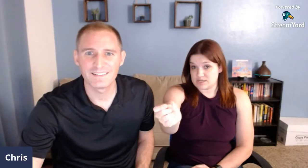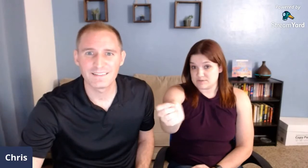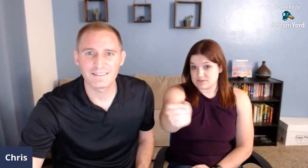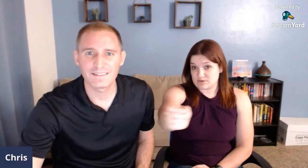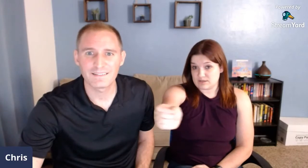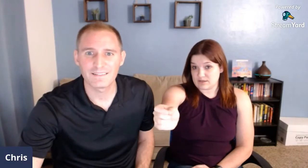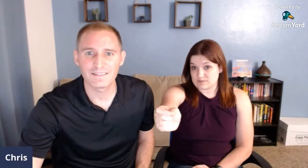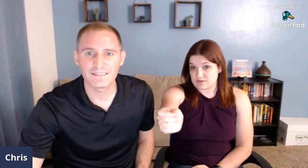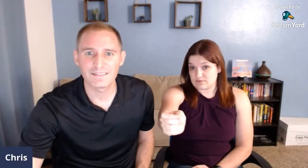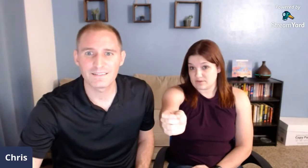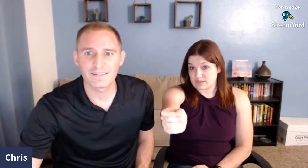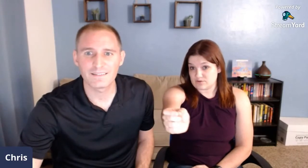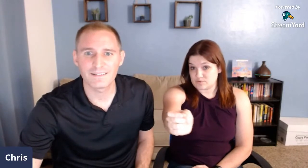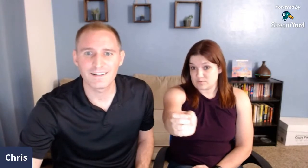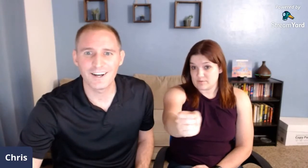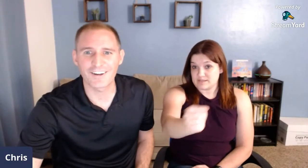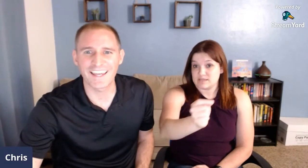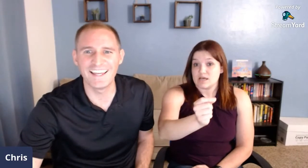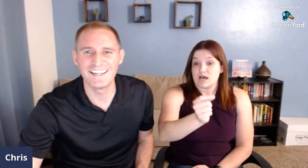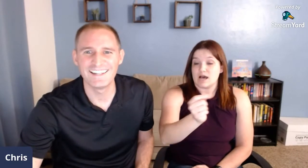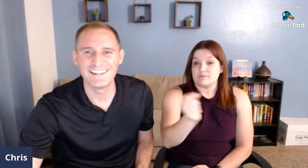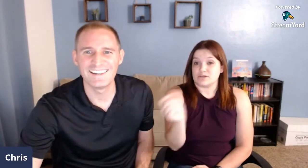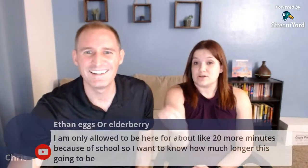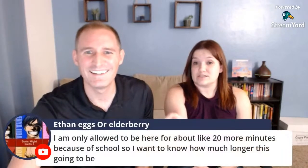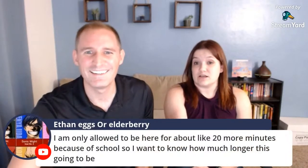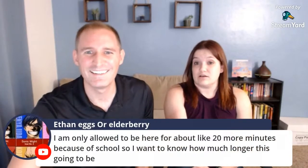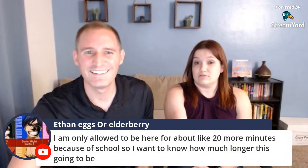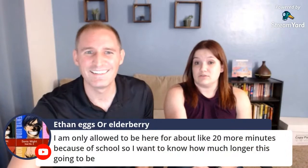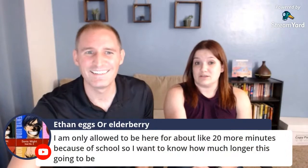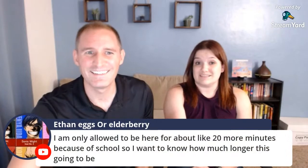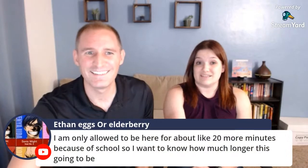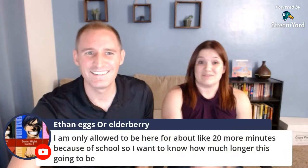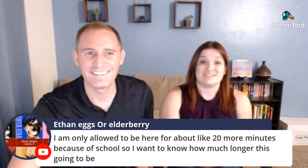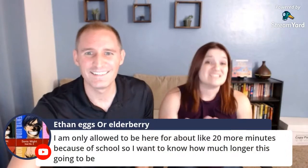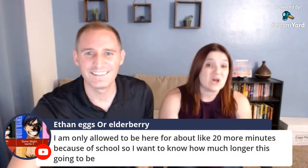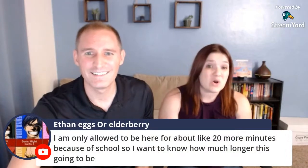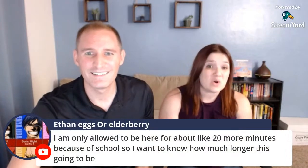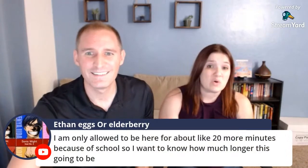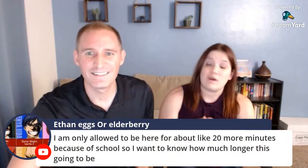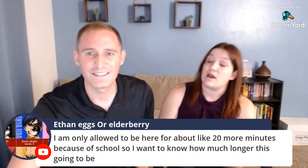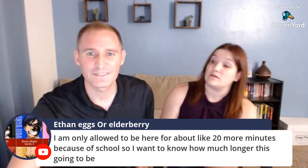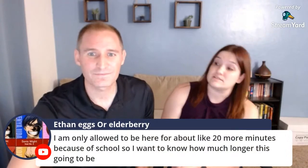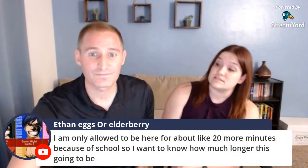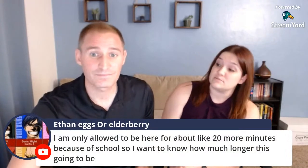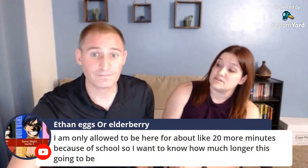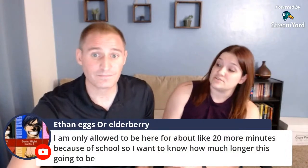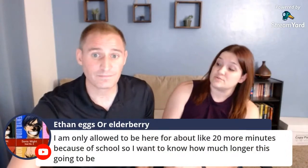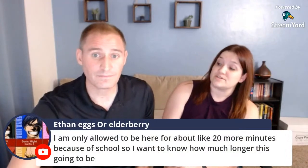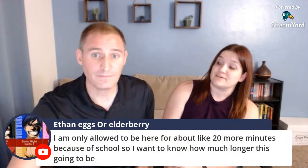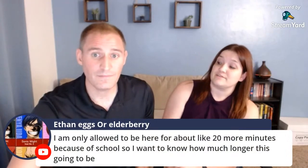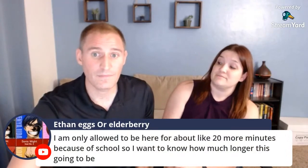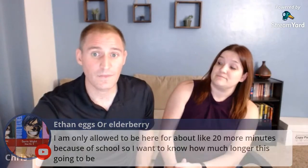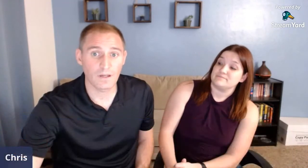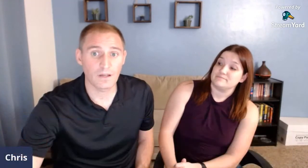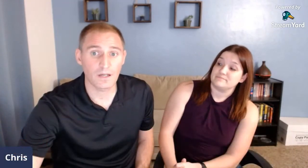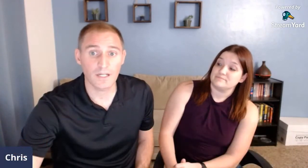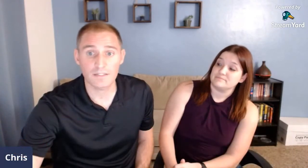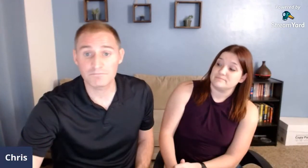Somebody's curious because they're only allowed to be on here for like another 20 more minutes. Okay. They're curious how long this is going to be. So how long is this going to be, because you're the one